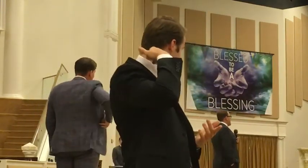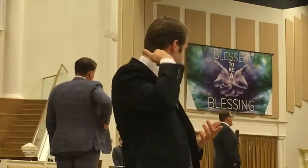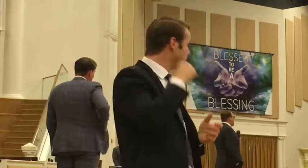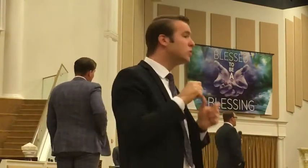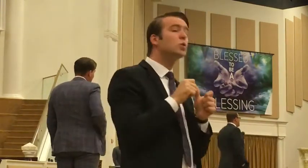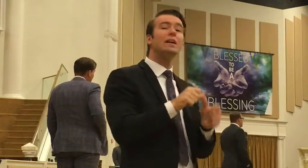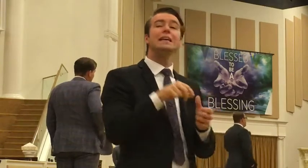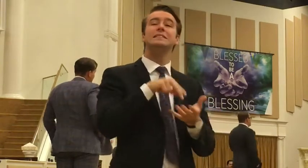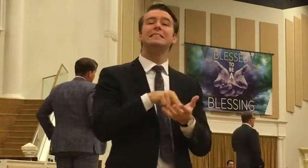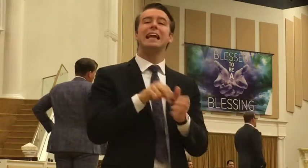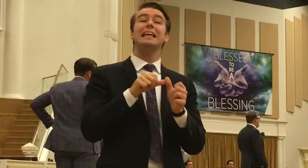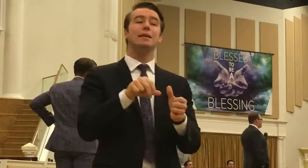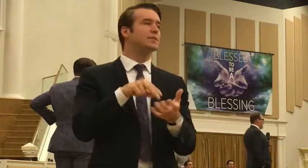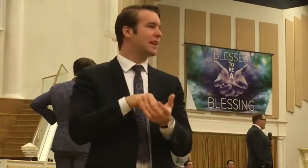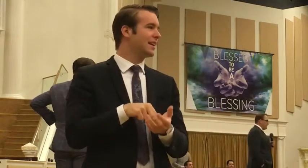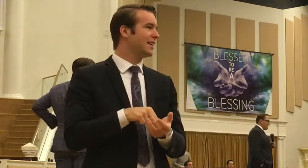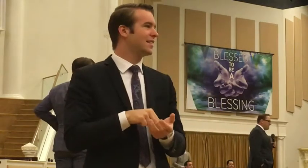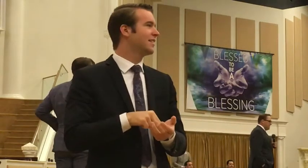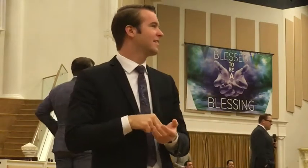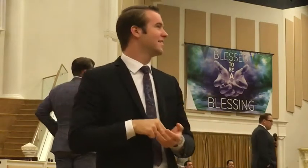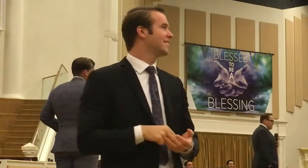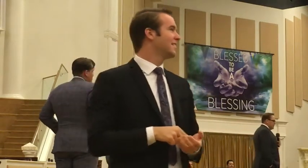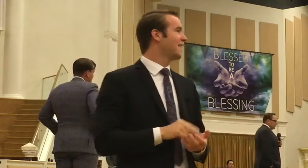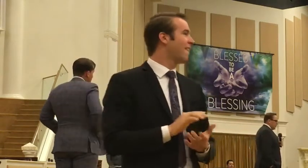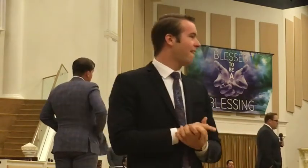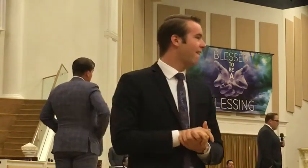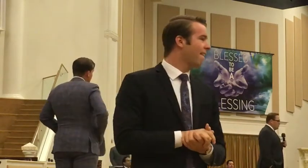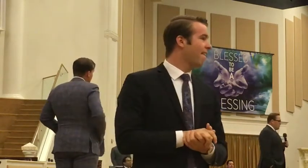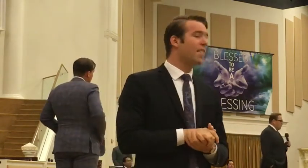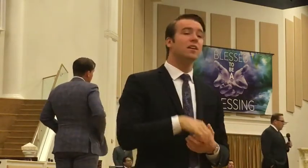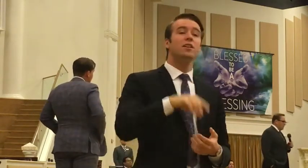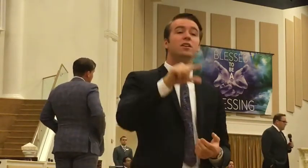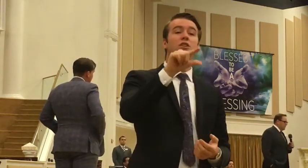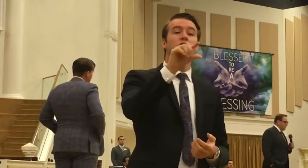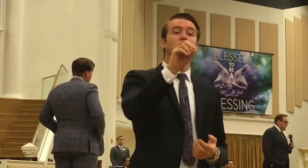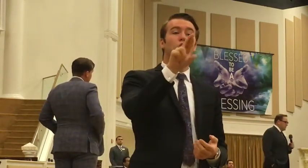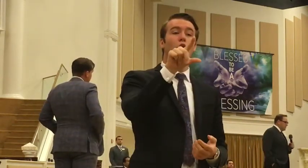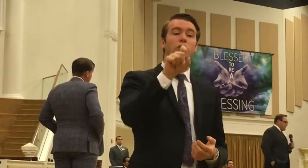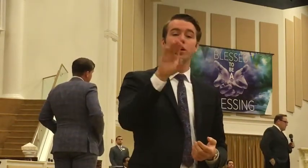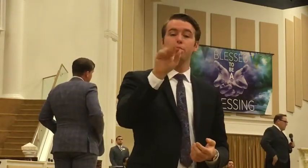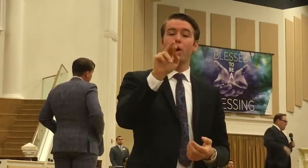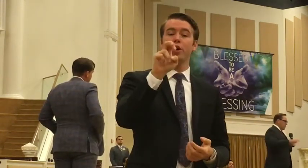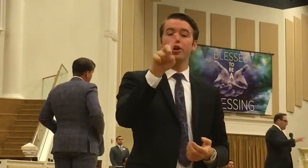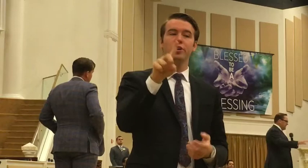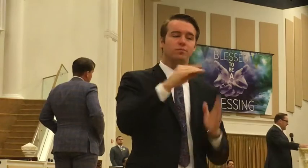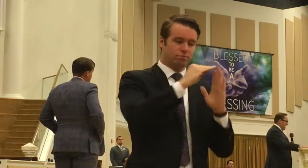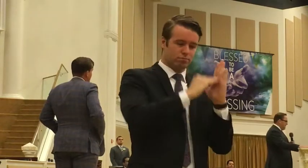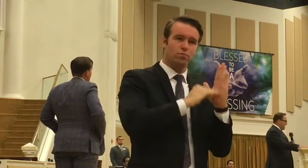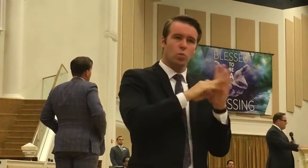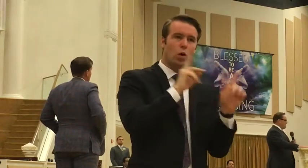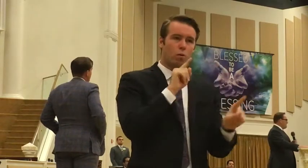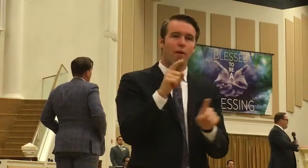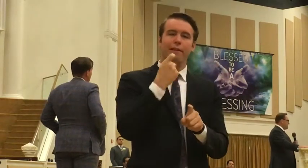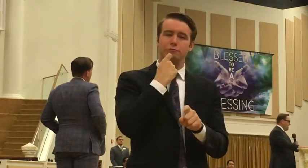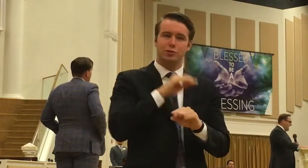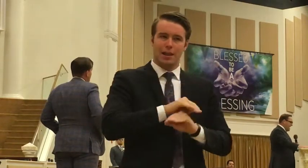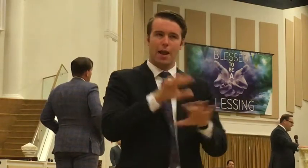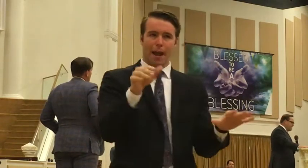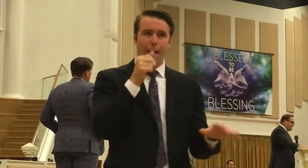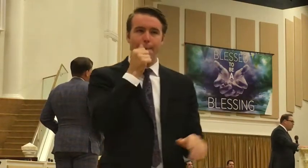Keep standing. You that are standing, keep standing. George Barna Report recently came out.